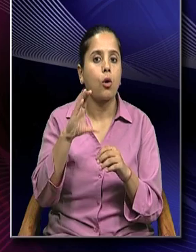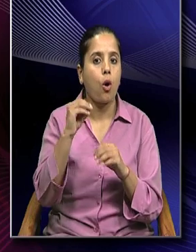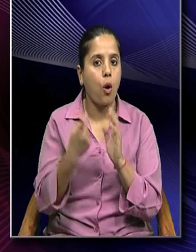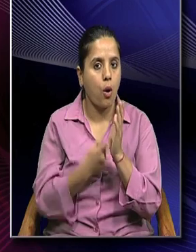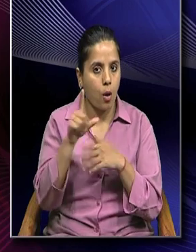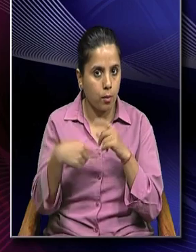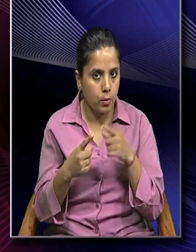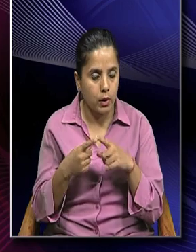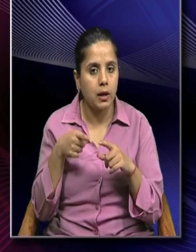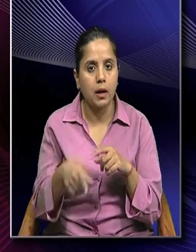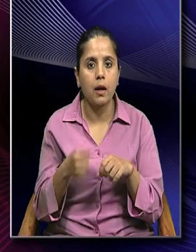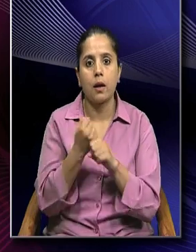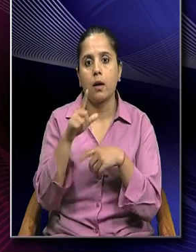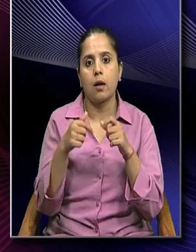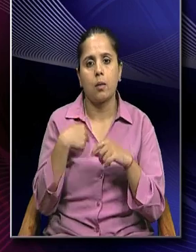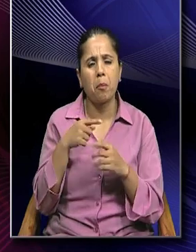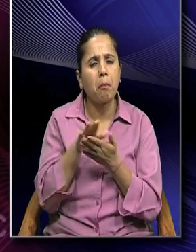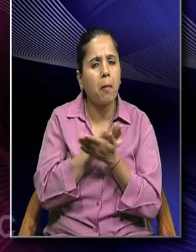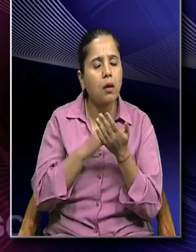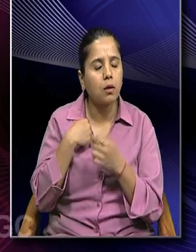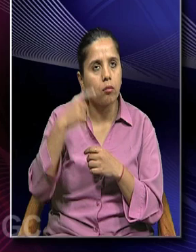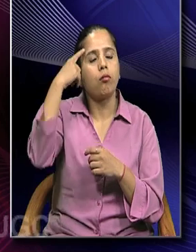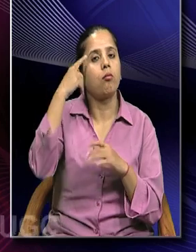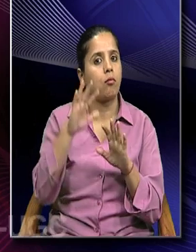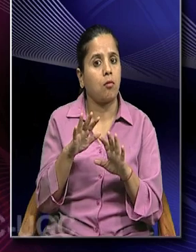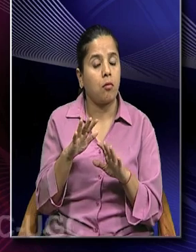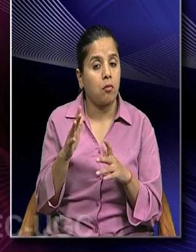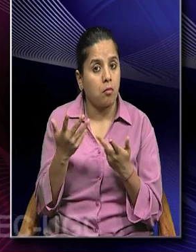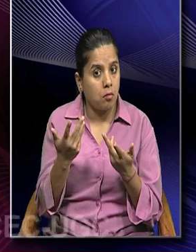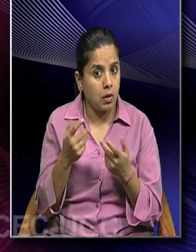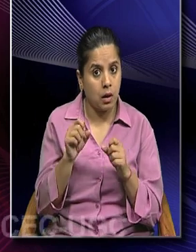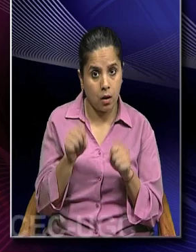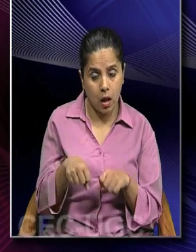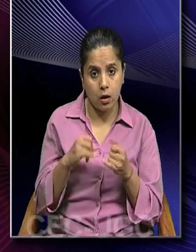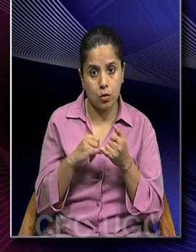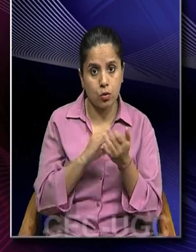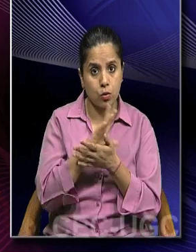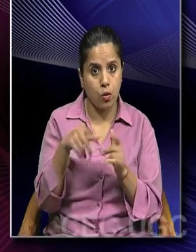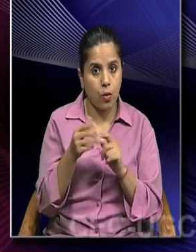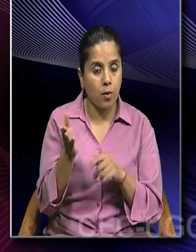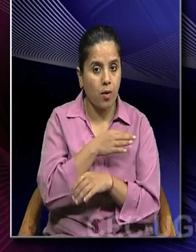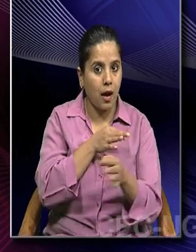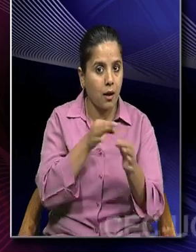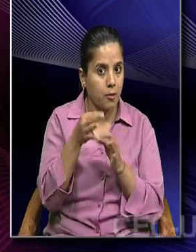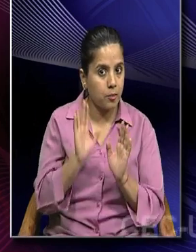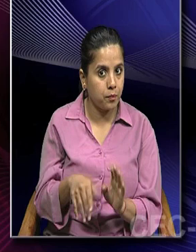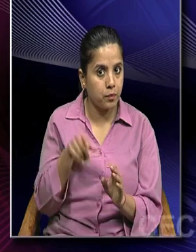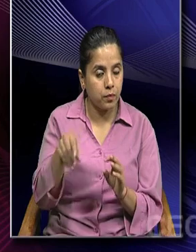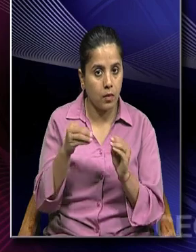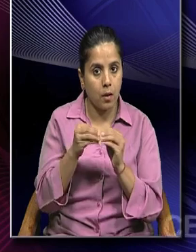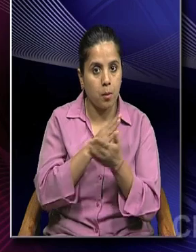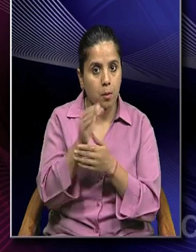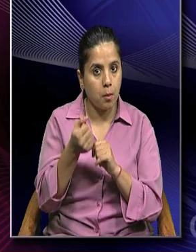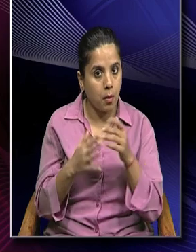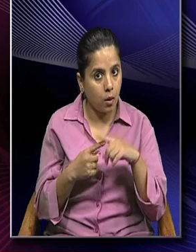a very basic question comes to our mind, that can the shlokas mentioned in Bhagavad Gita be